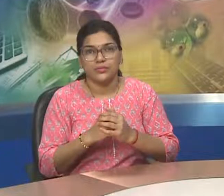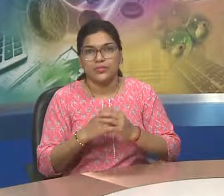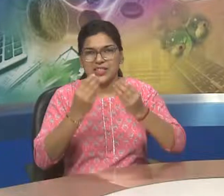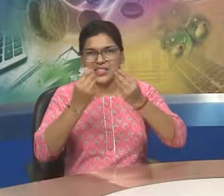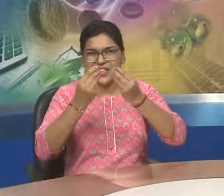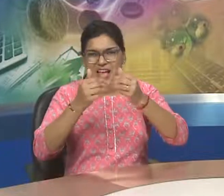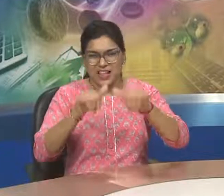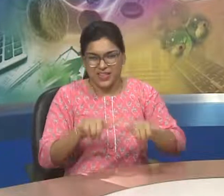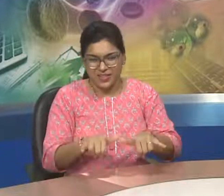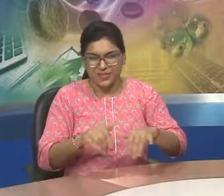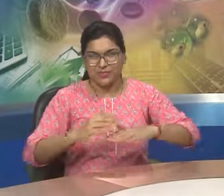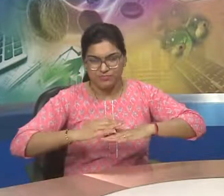Substratum.